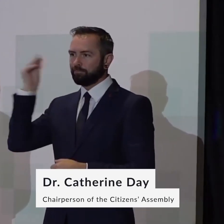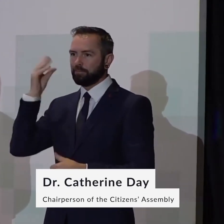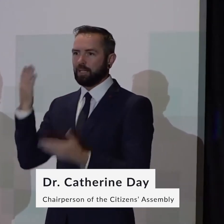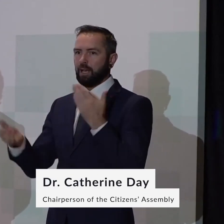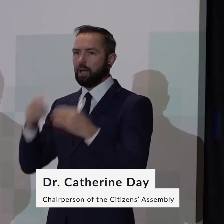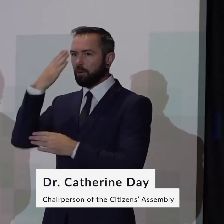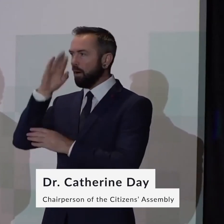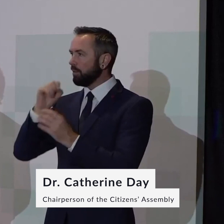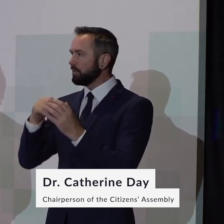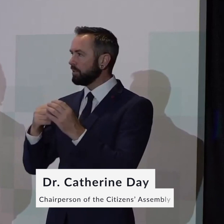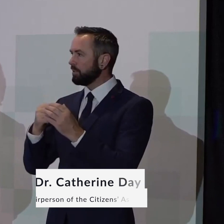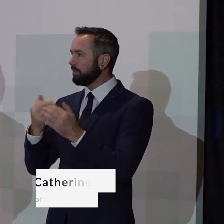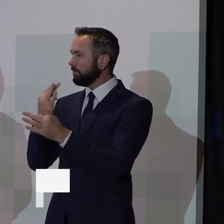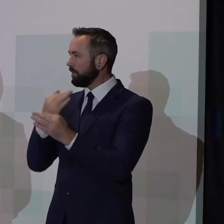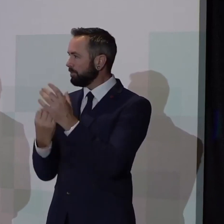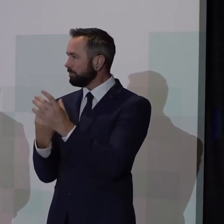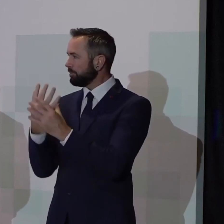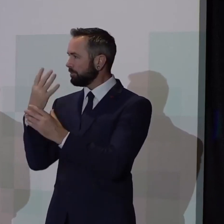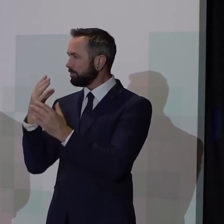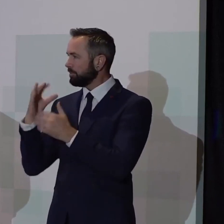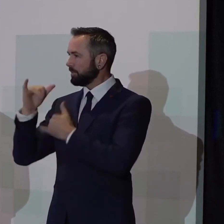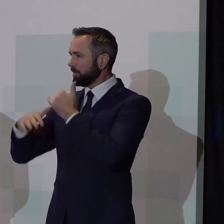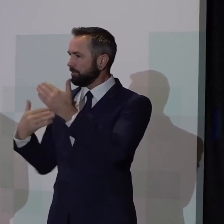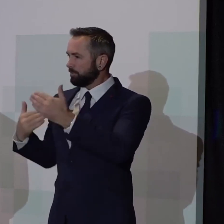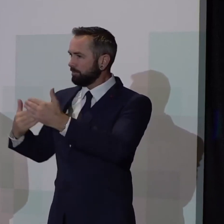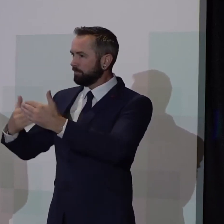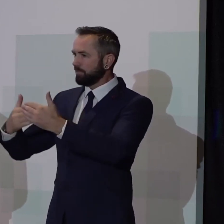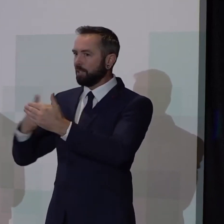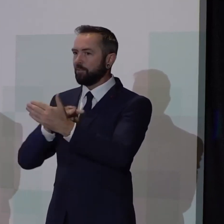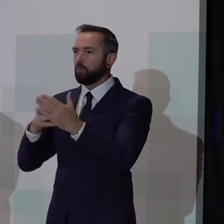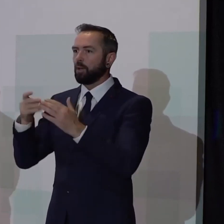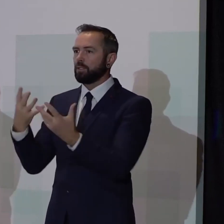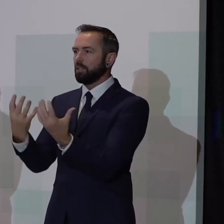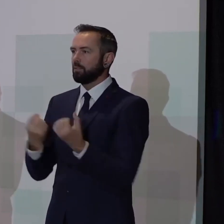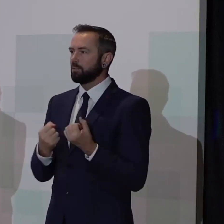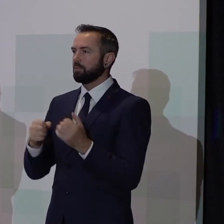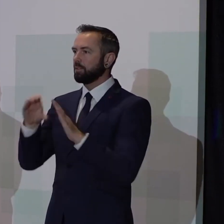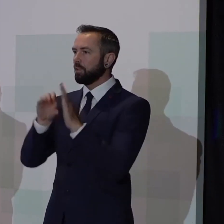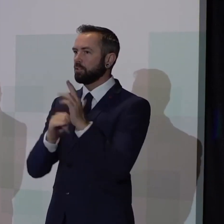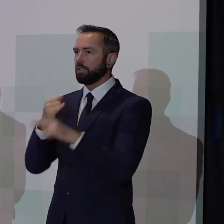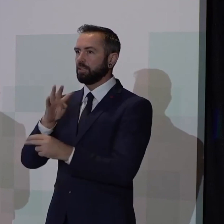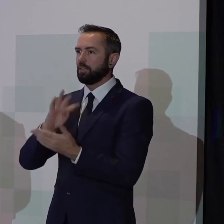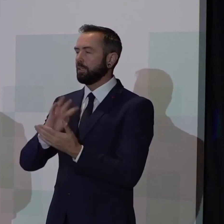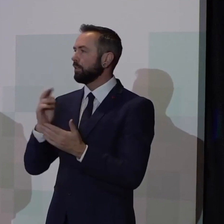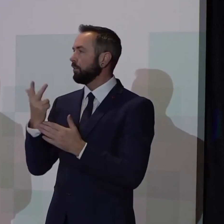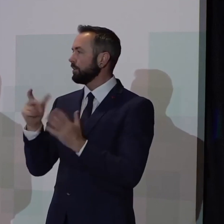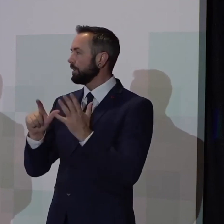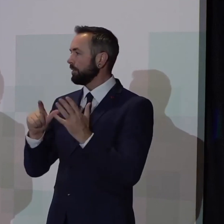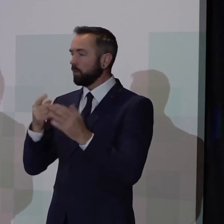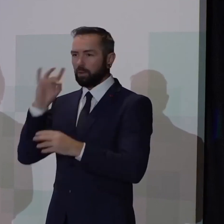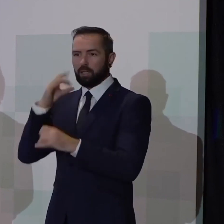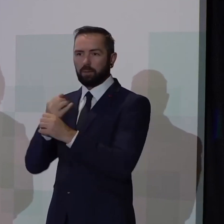has evolved over the decades since our constitution was adopted in 1937. And we'll hear about the many recent